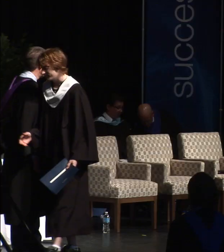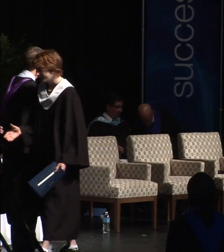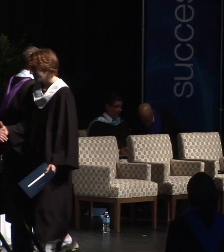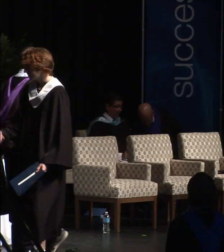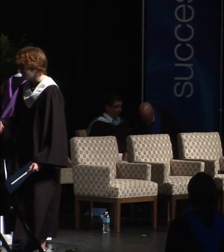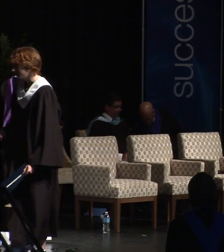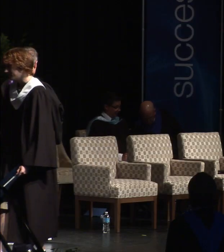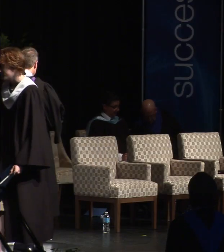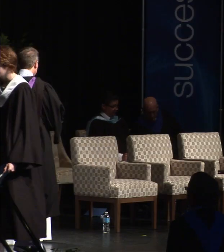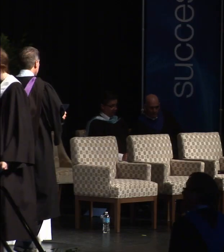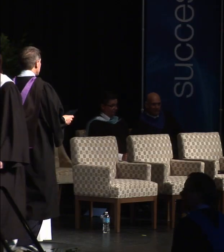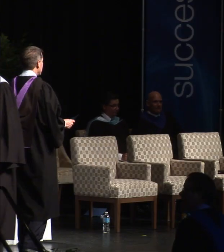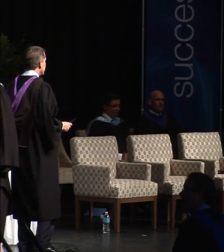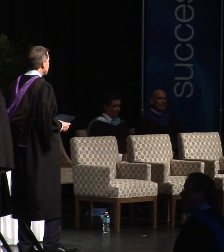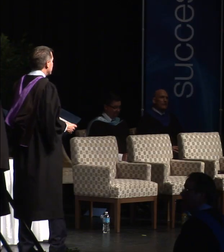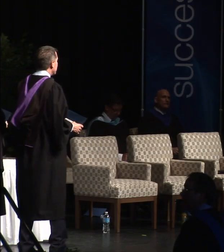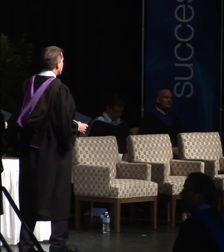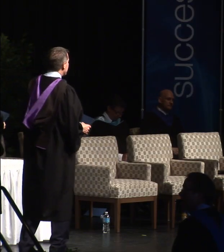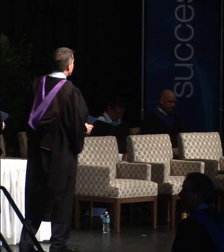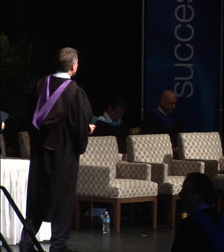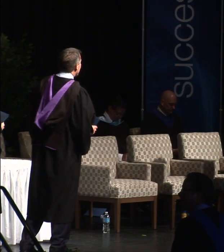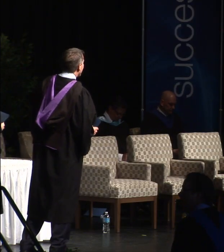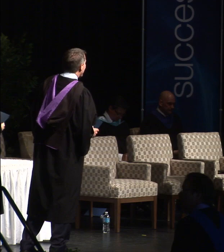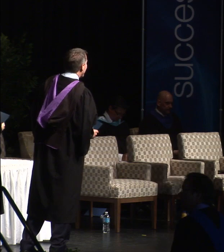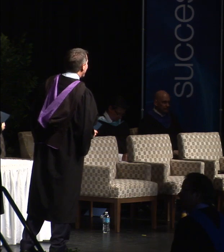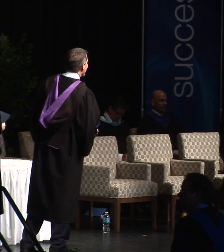William Raymond Hines.